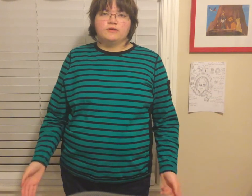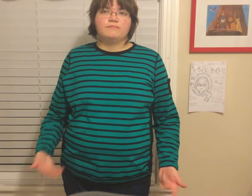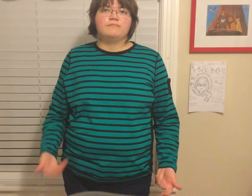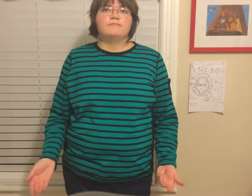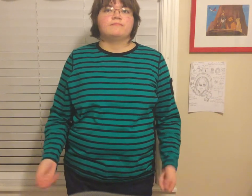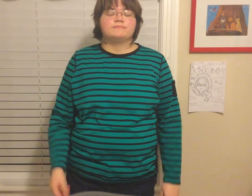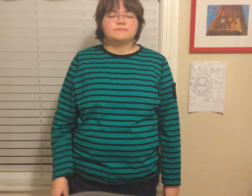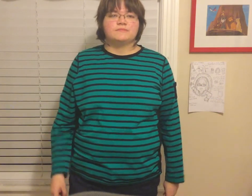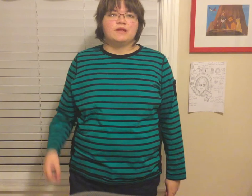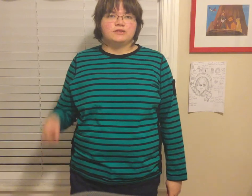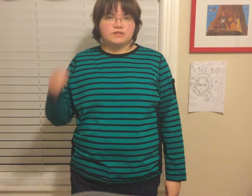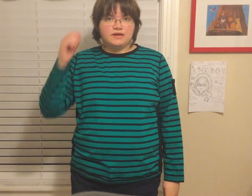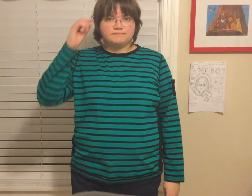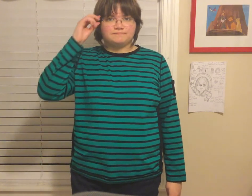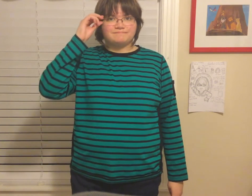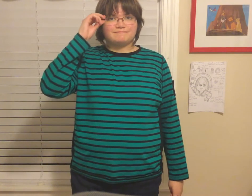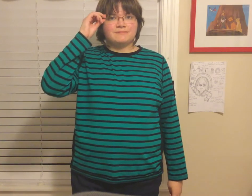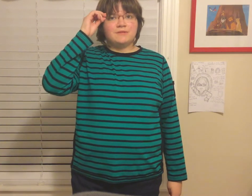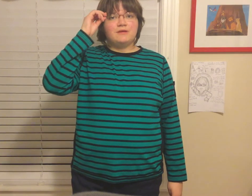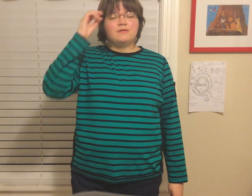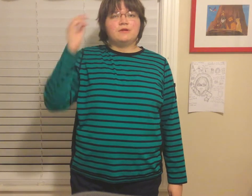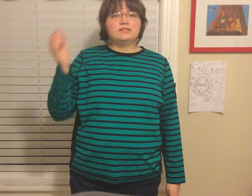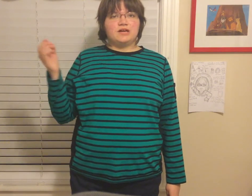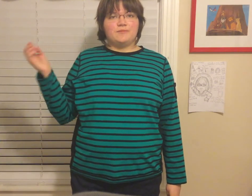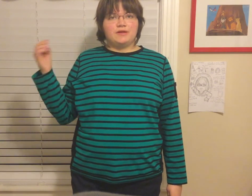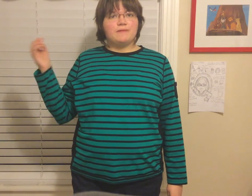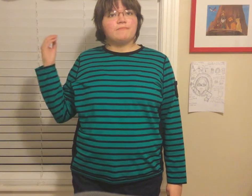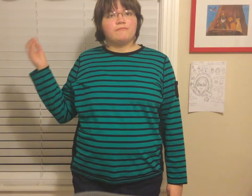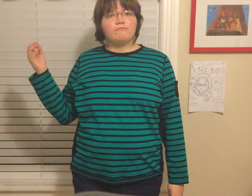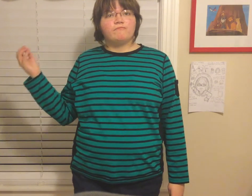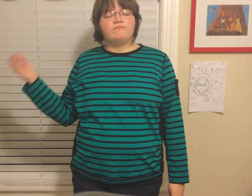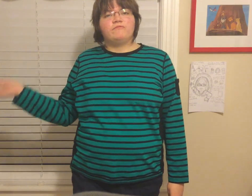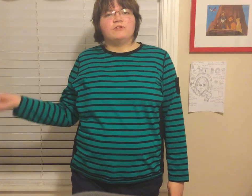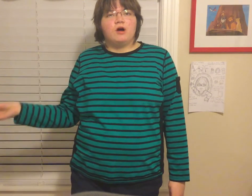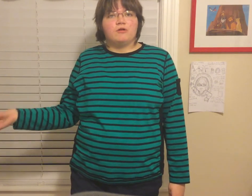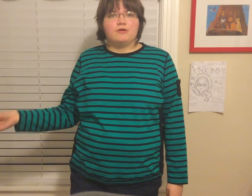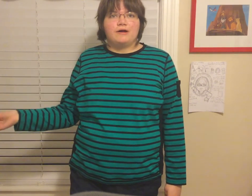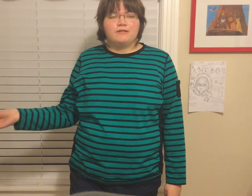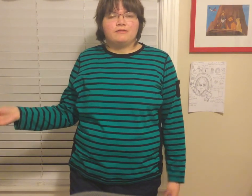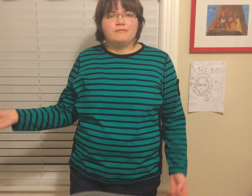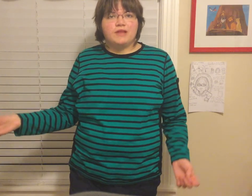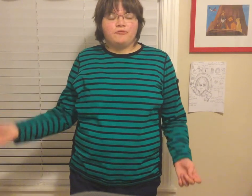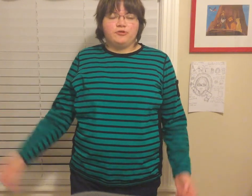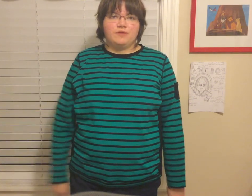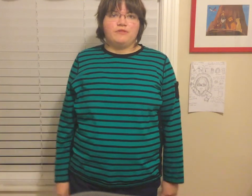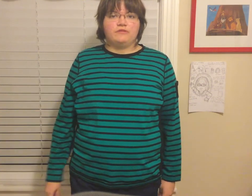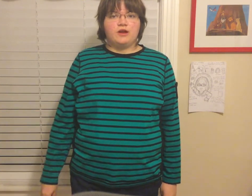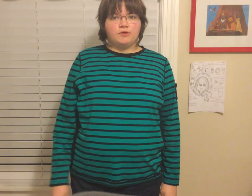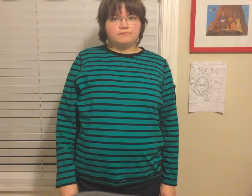kind of shut down. Not shut down, but, like, feel a little awkward about it, but that was the only time things got awkward.